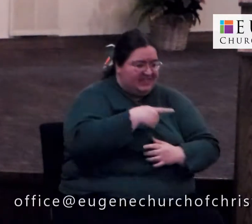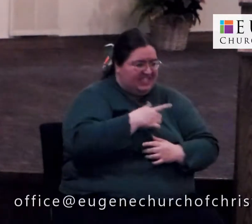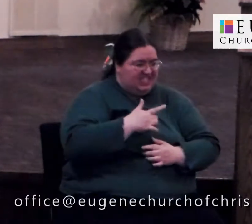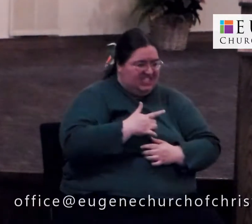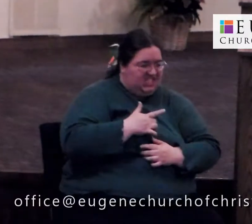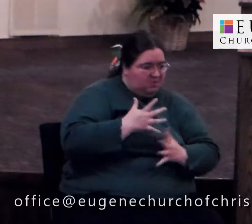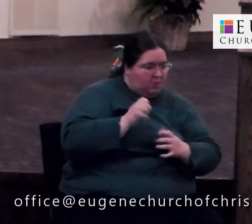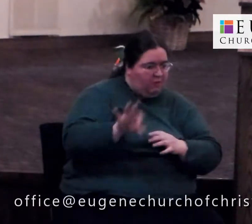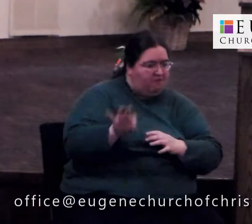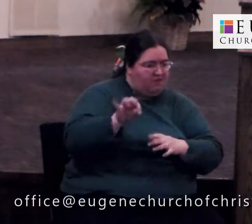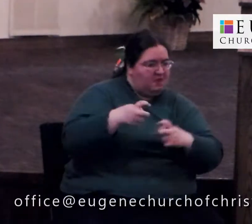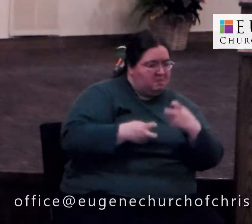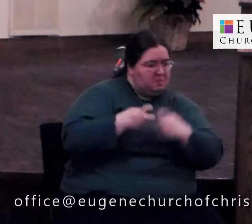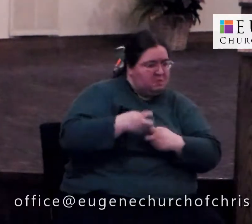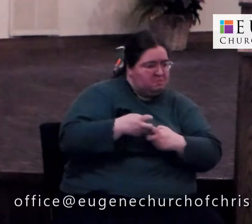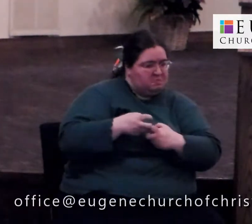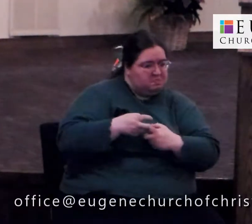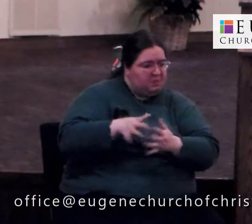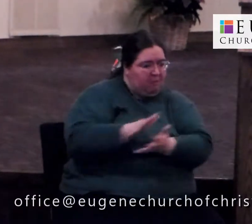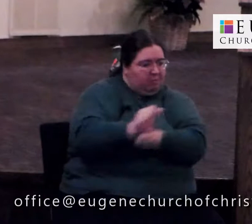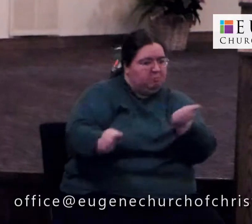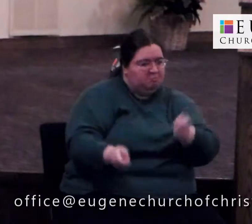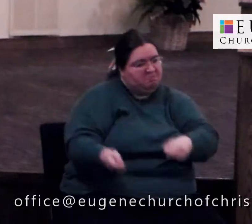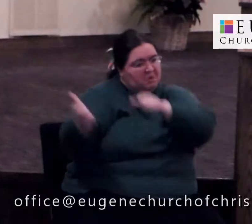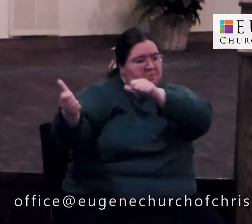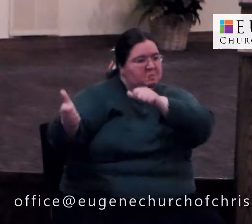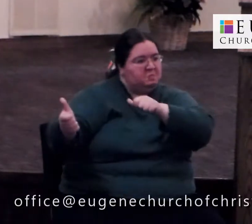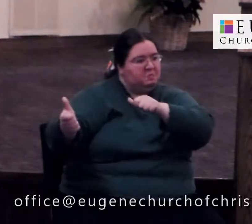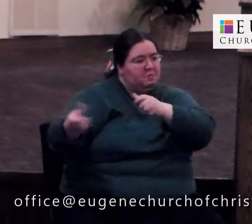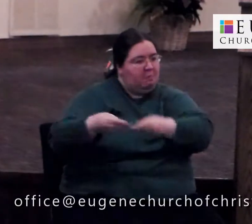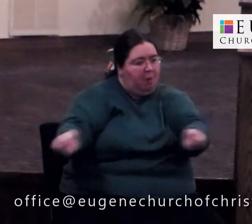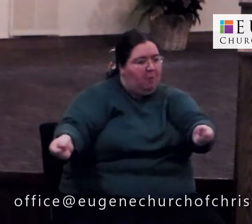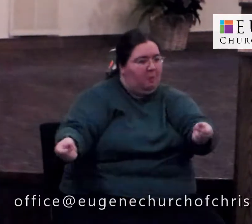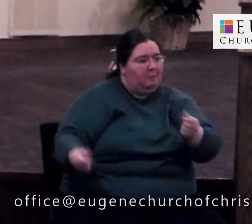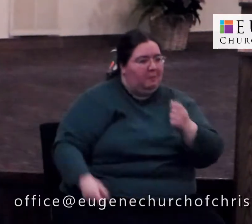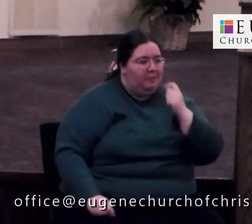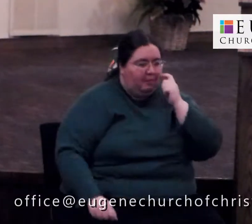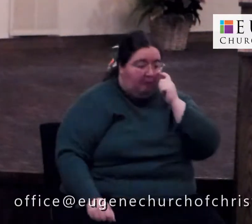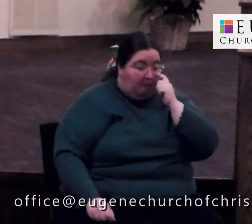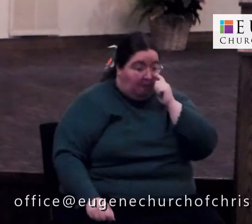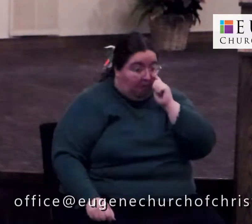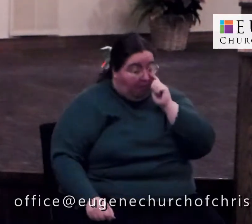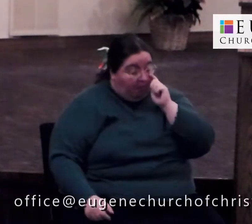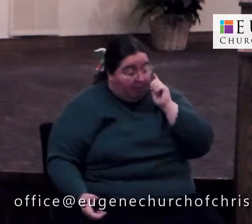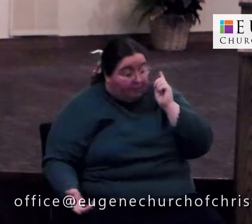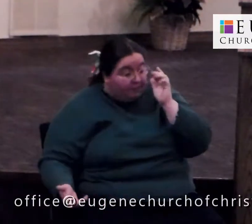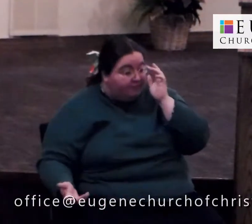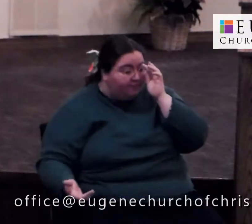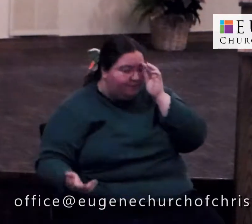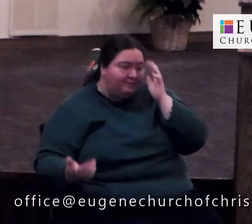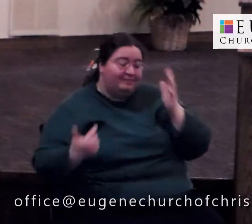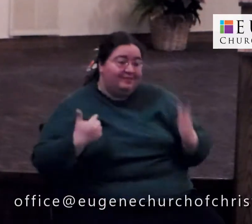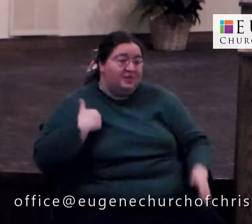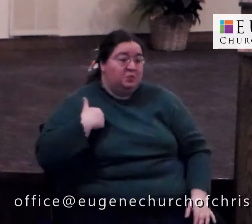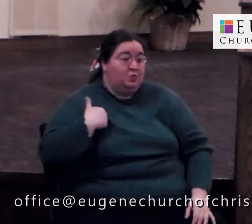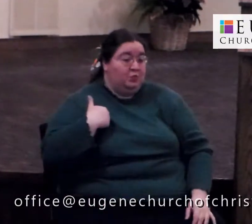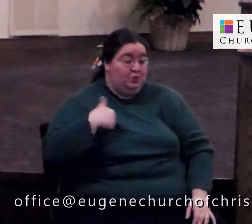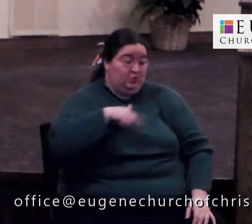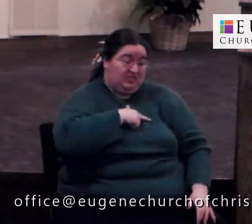rid of that problem. And again, we can find ourselves so easily in this mode where we want to search out the thing